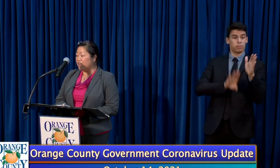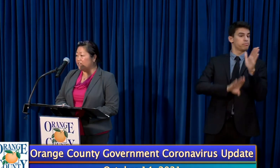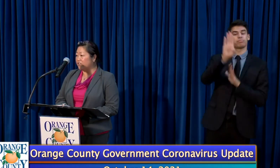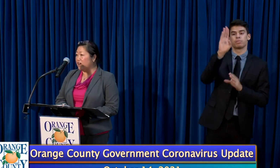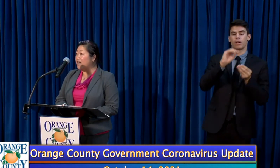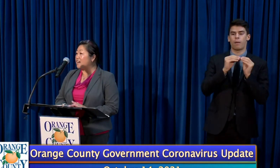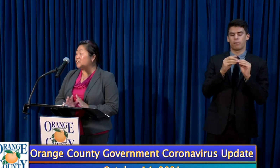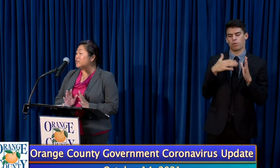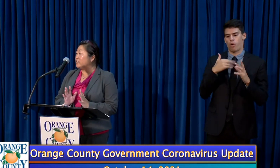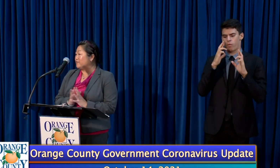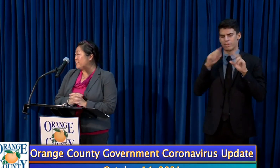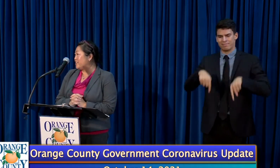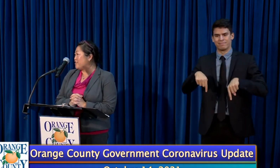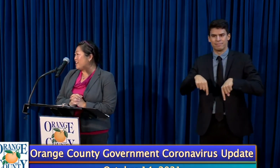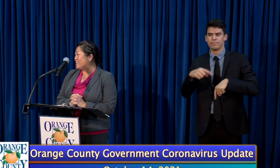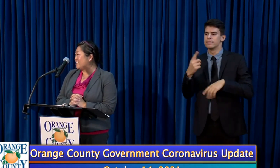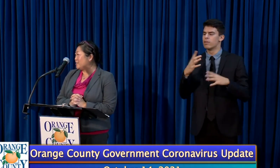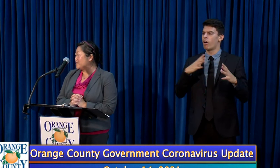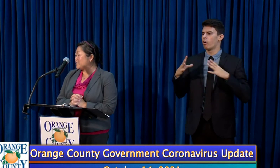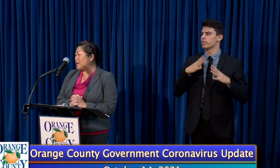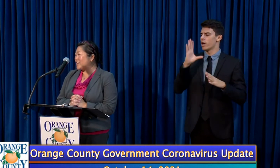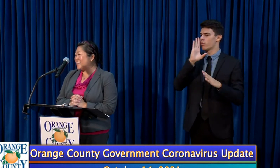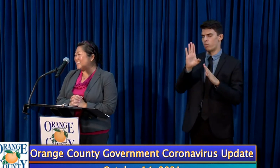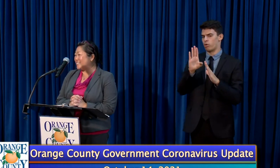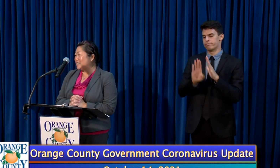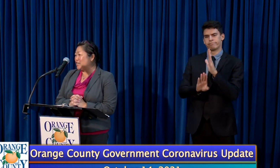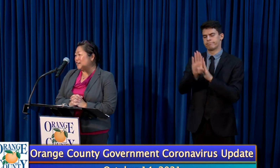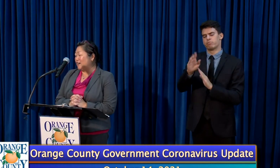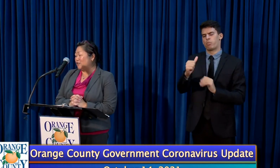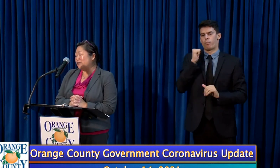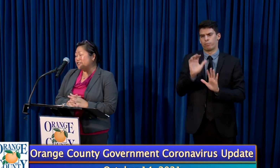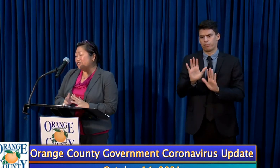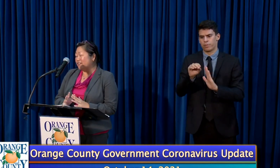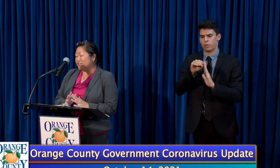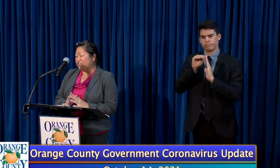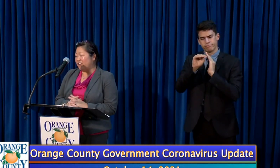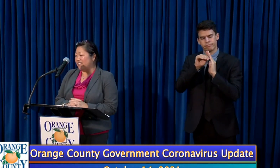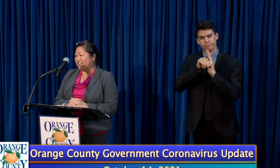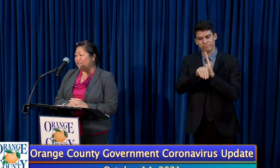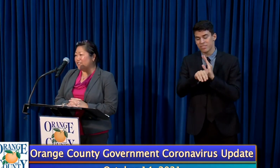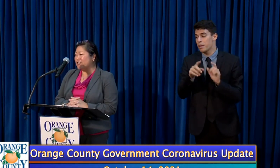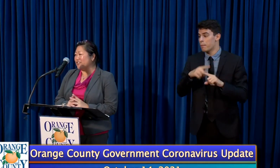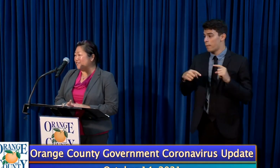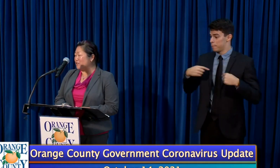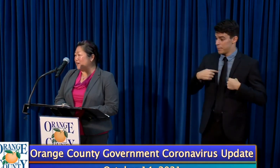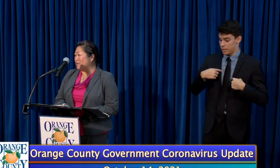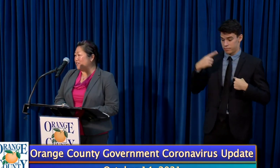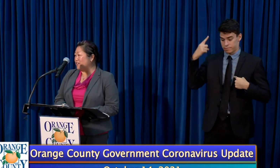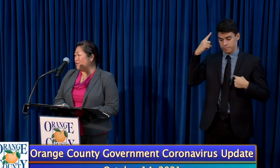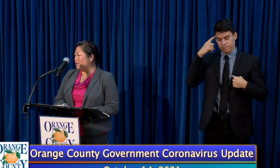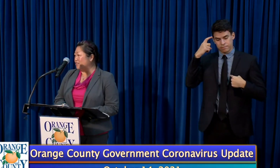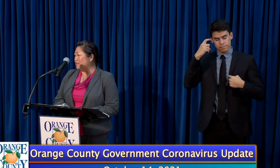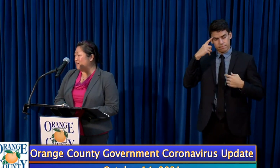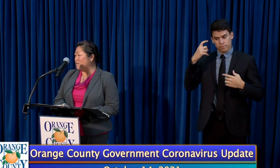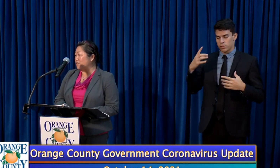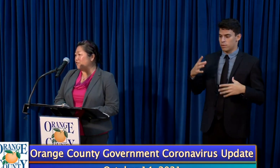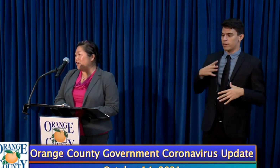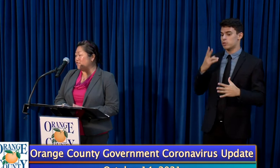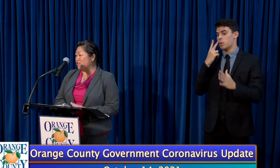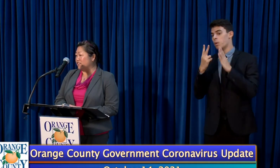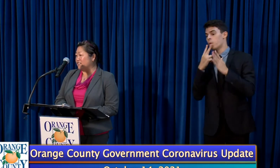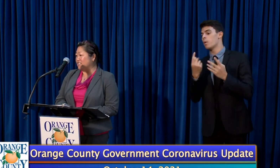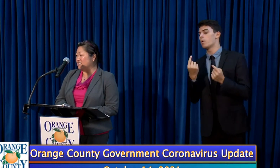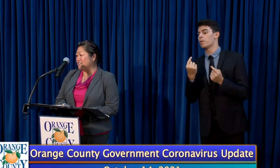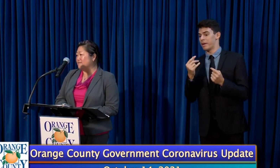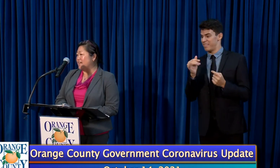Will we ever? I don't know. I don't want to speculate on a personal level or on an official level about whether or not we'll be free